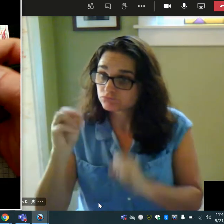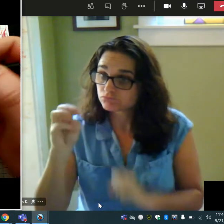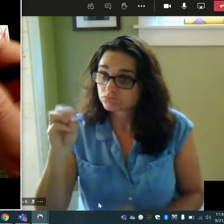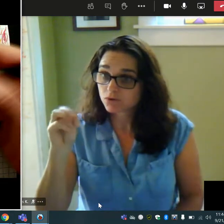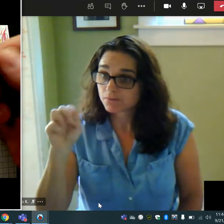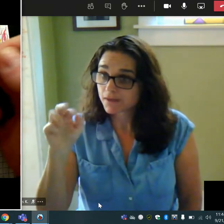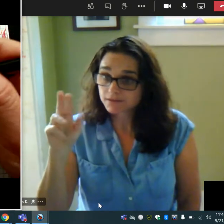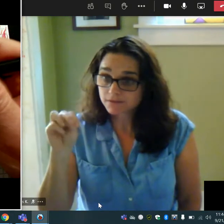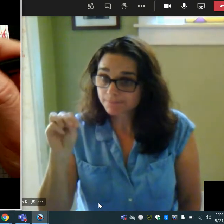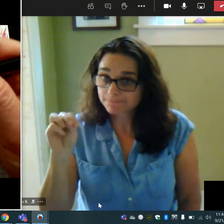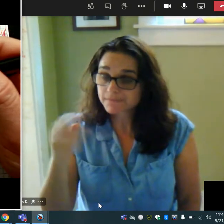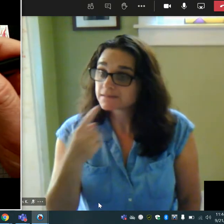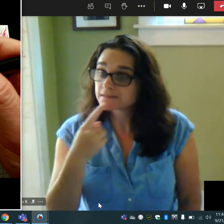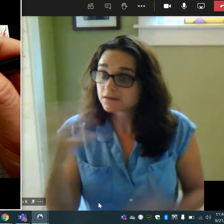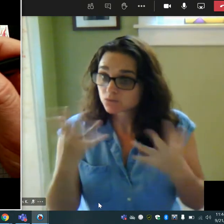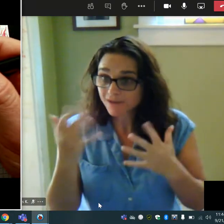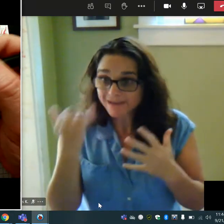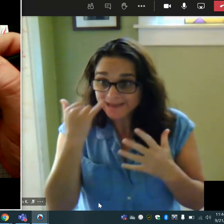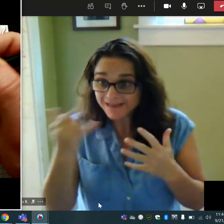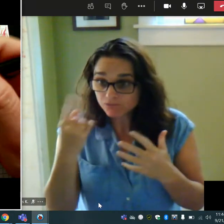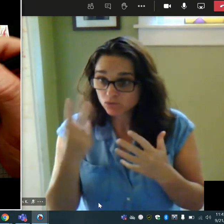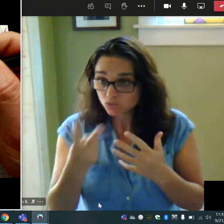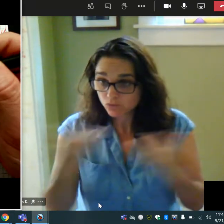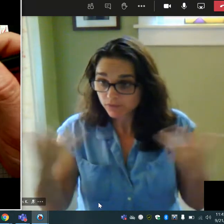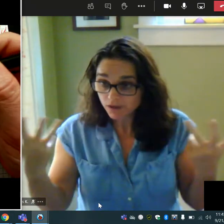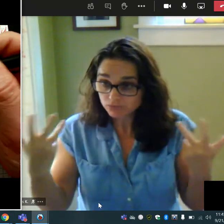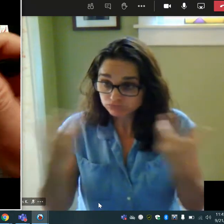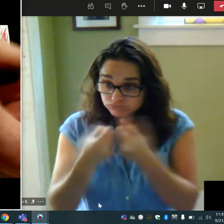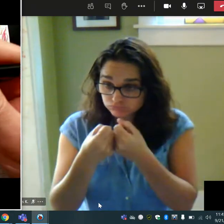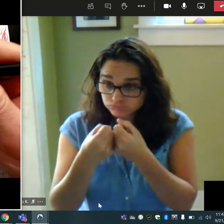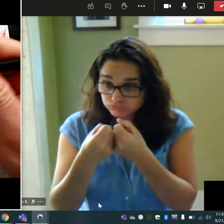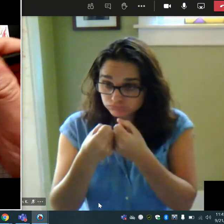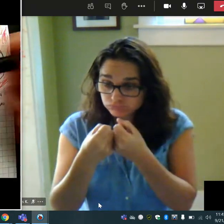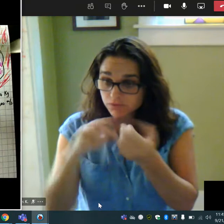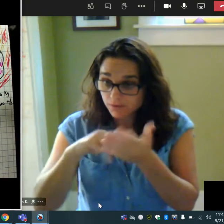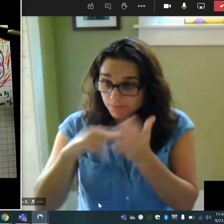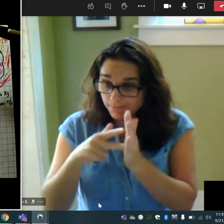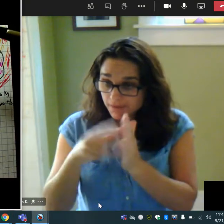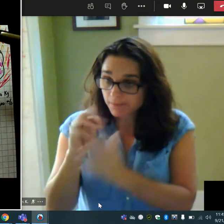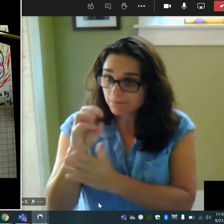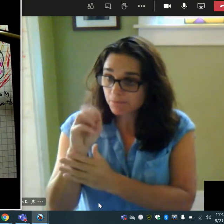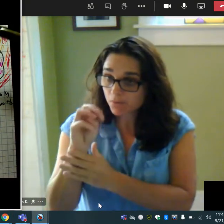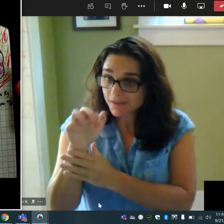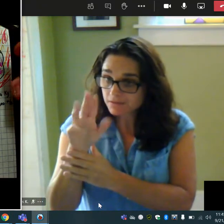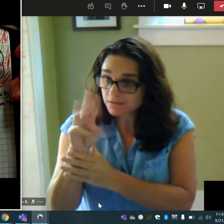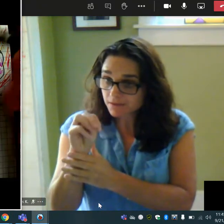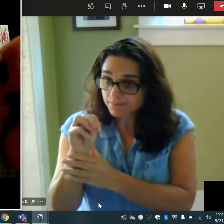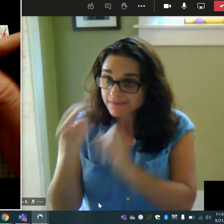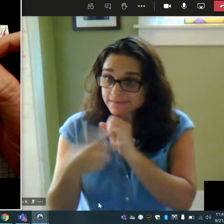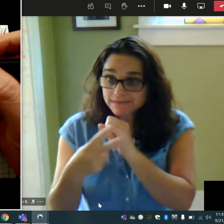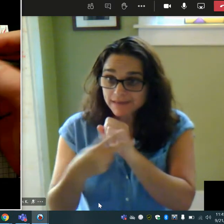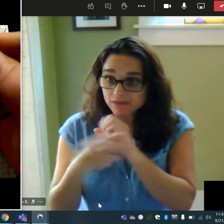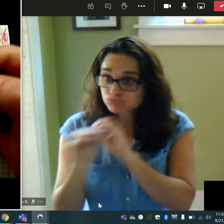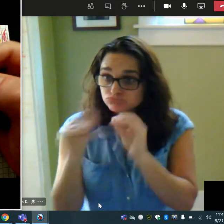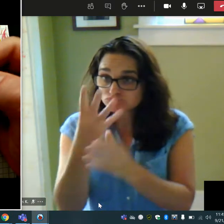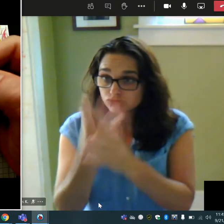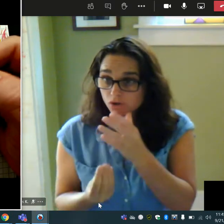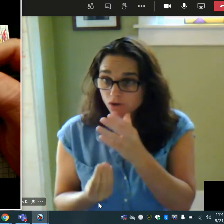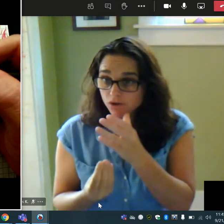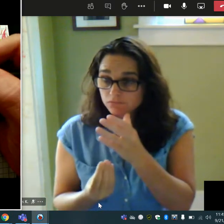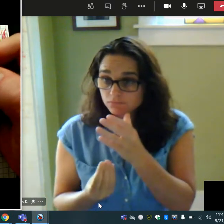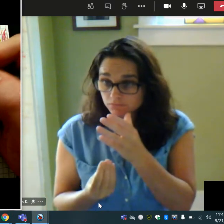that in a collision, the momentum is conserved or saved. It's just like the law